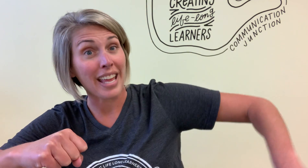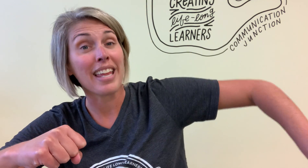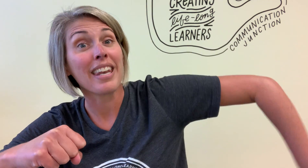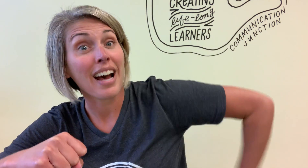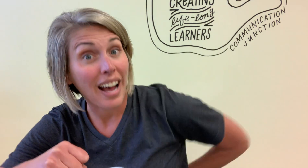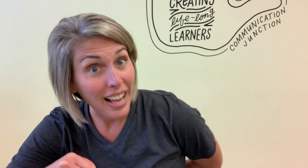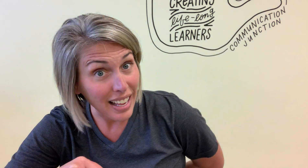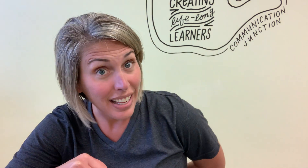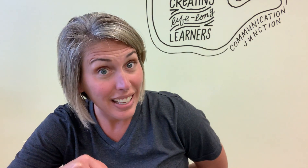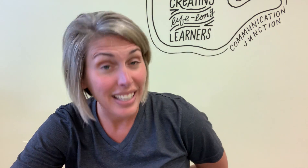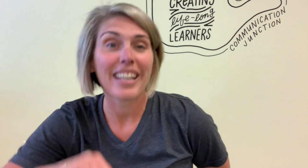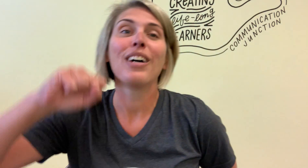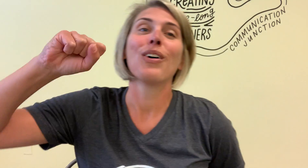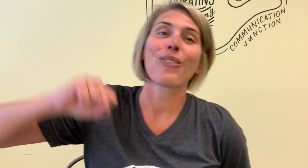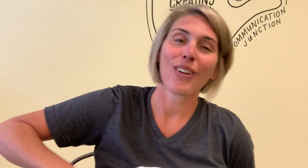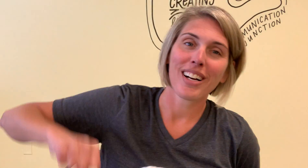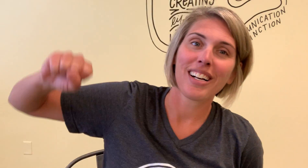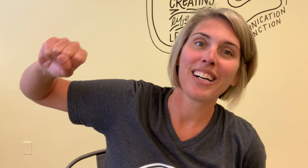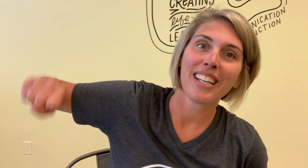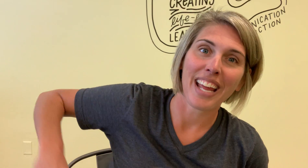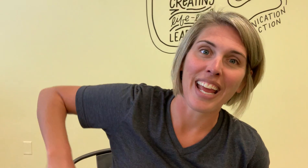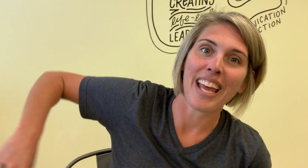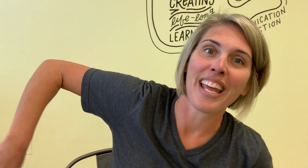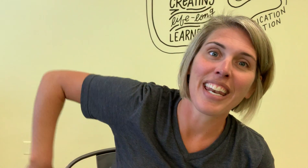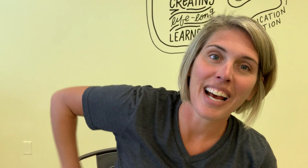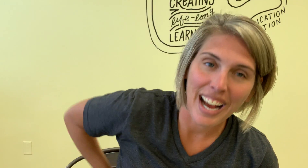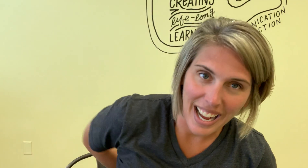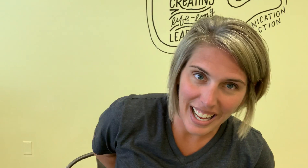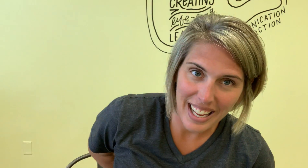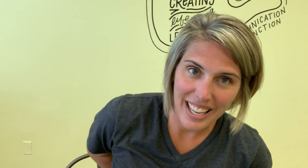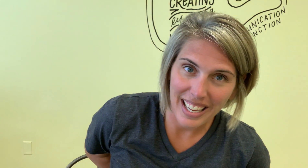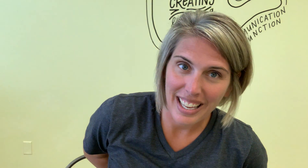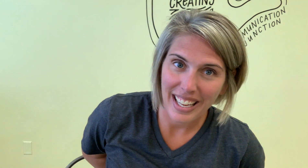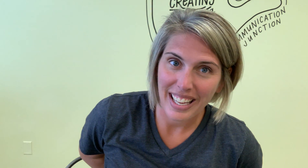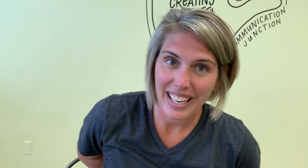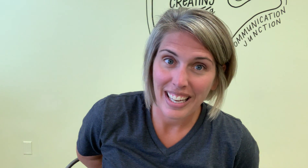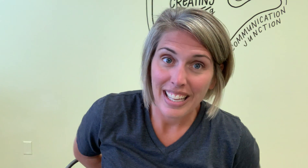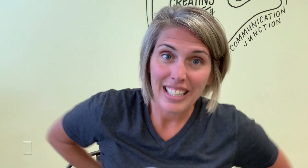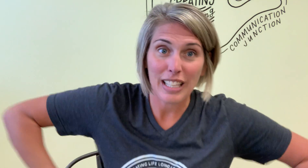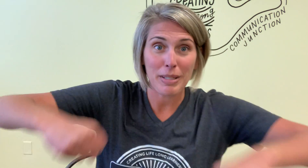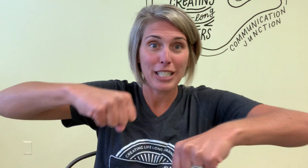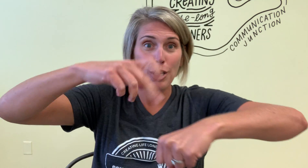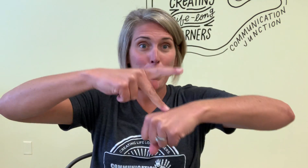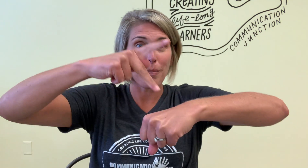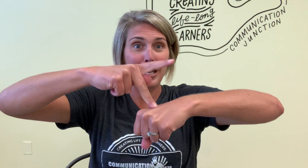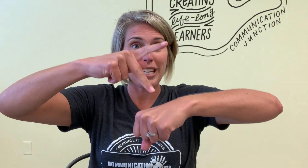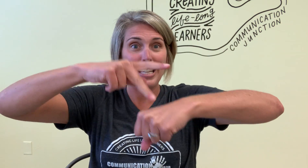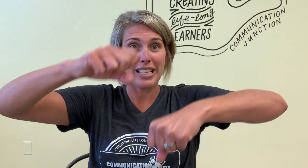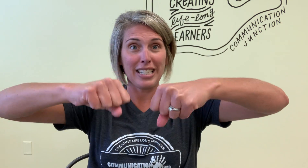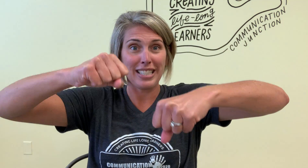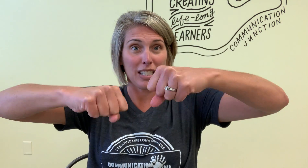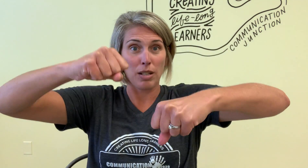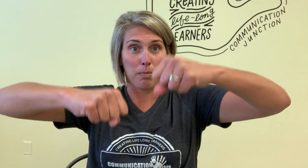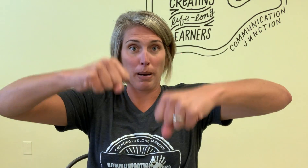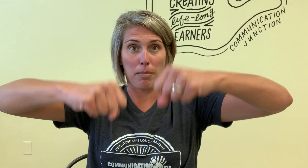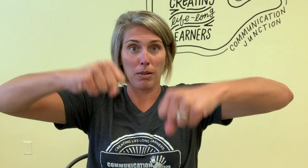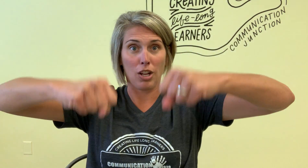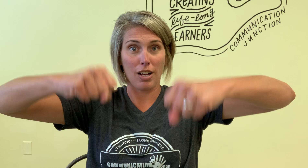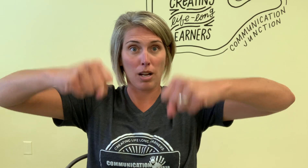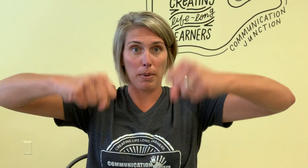and hide, run and hide. Let me see your pumpkins. Bob along, bob,